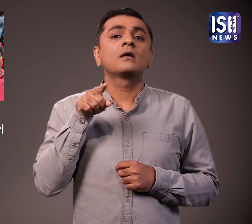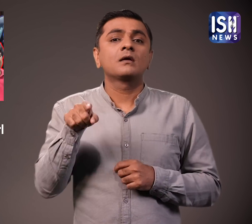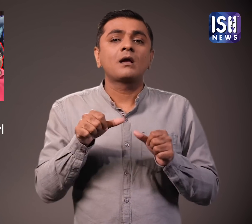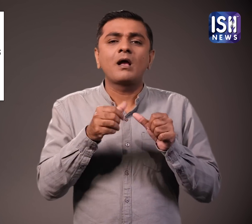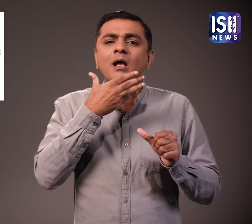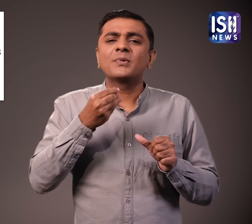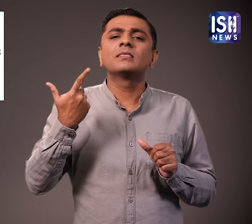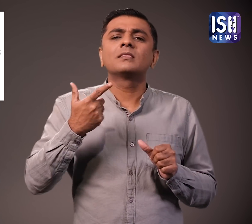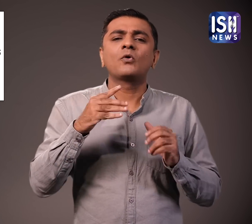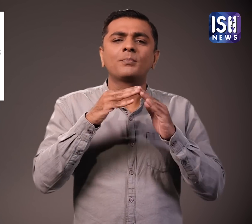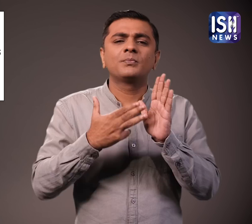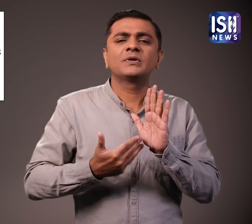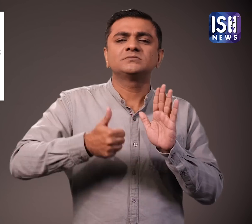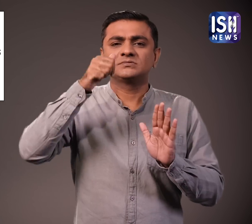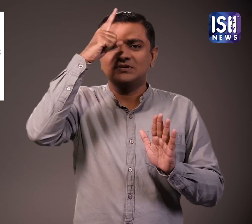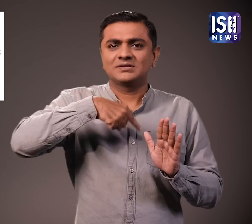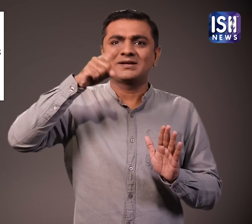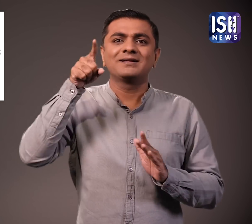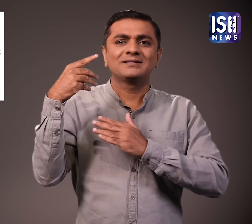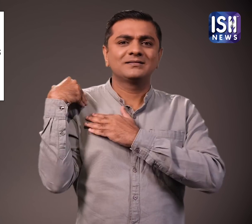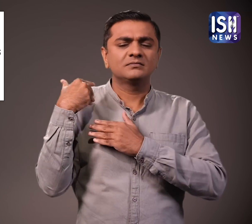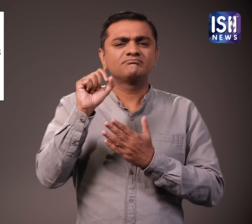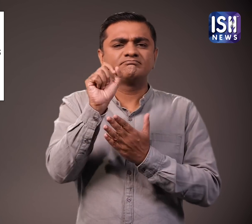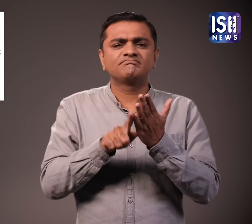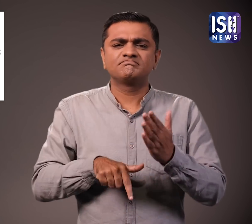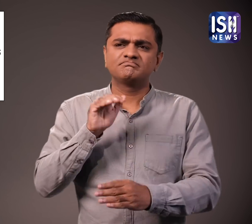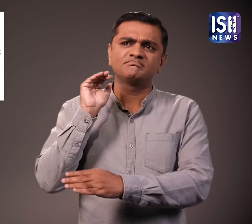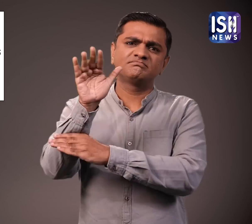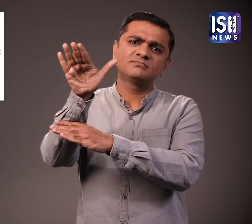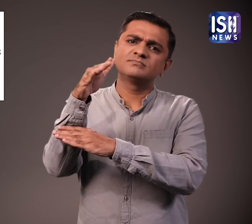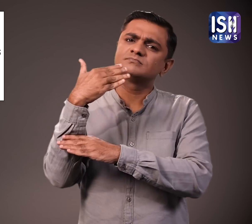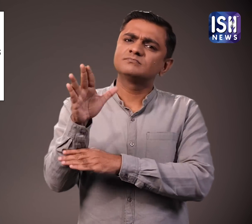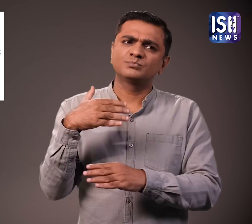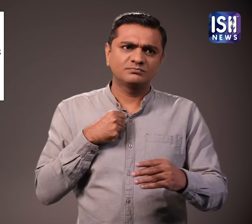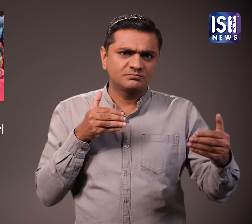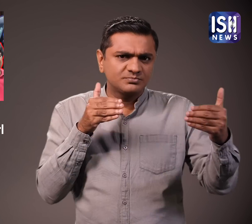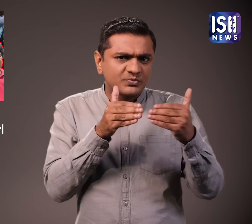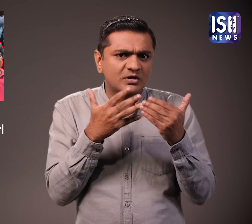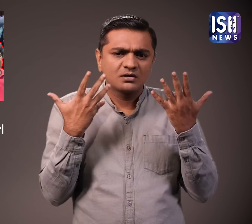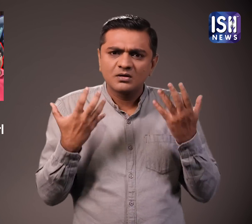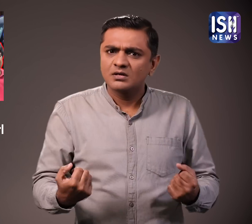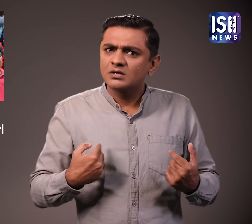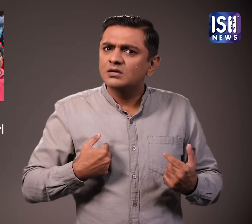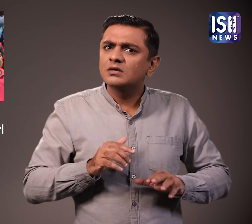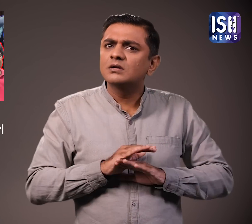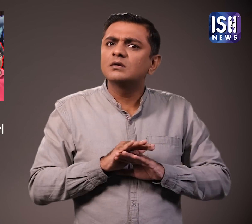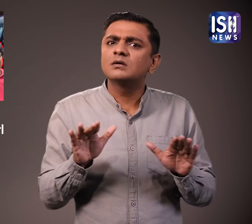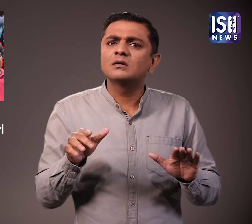Swati Malewal requested Home Minister Amit Shah to allow her to meet with the minor girl and ship the girl to AIIMS